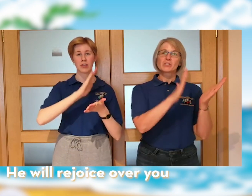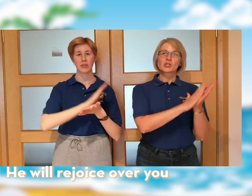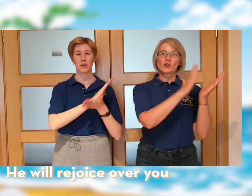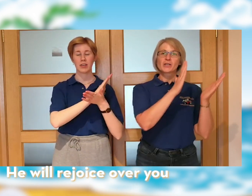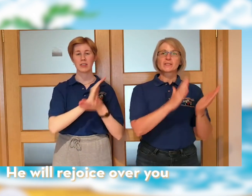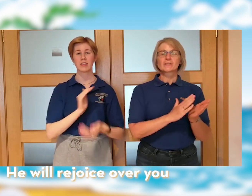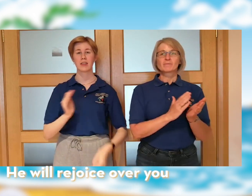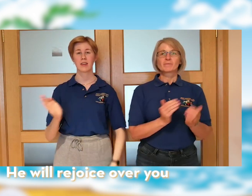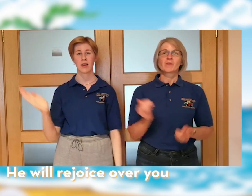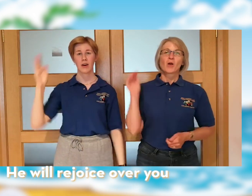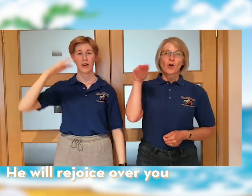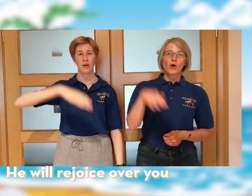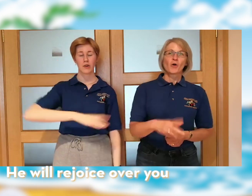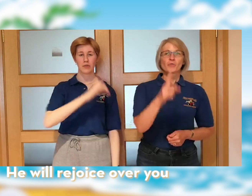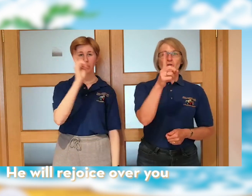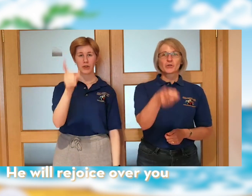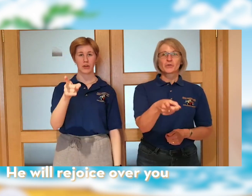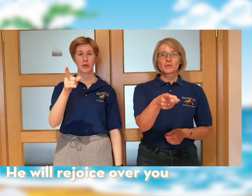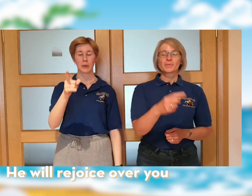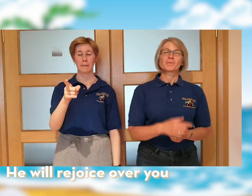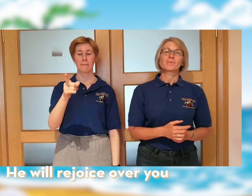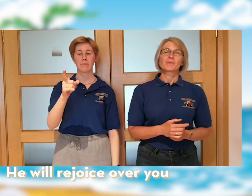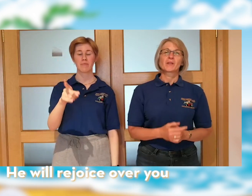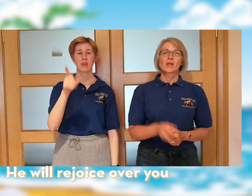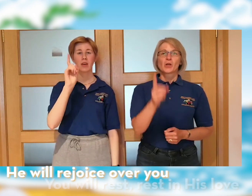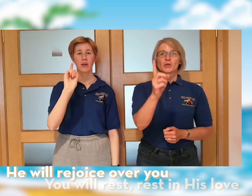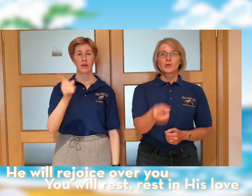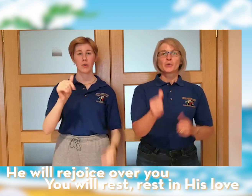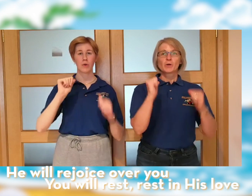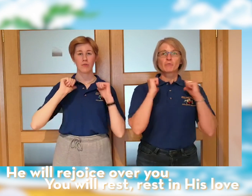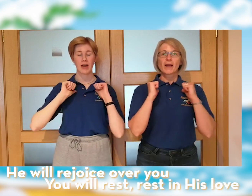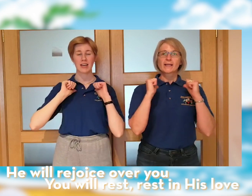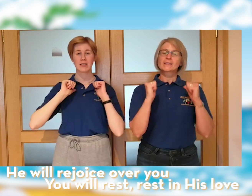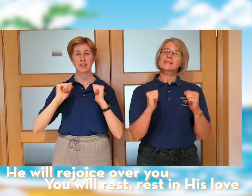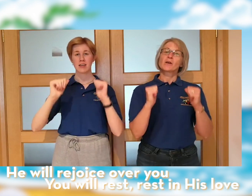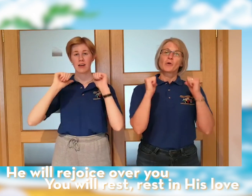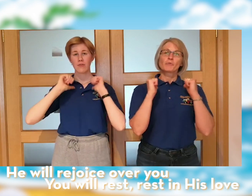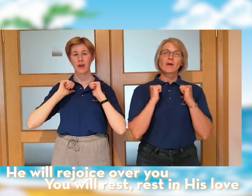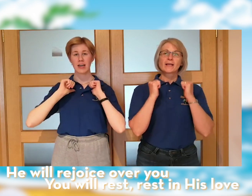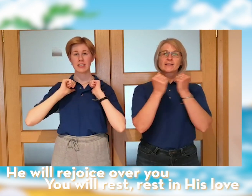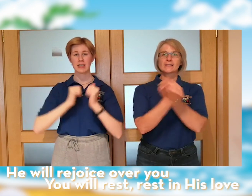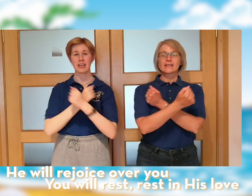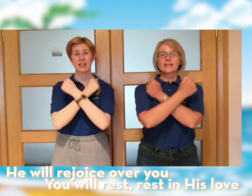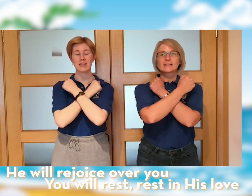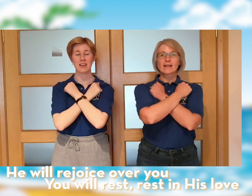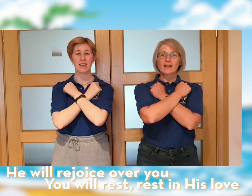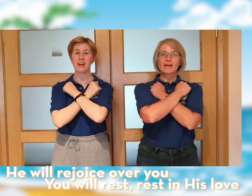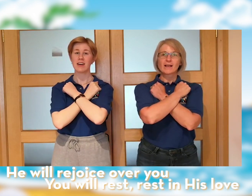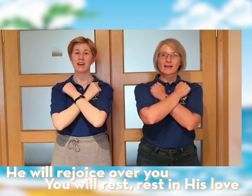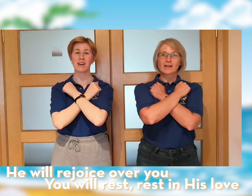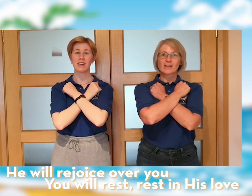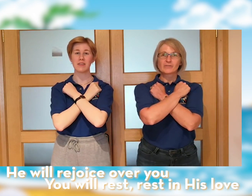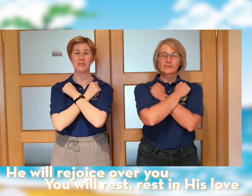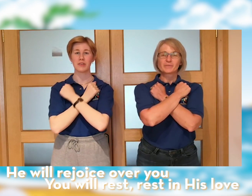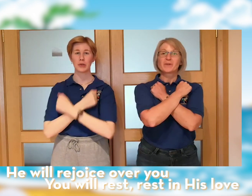will rejoice over you. You will rest, rest in his